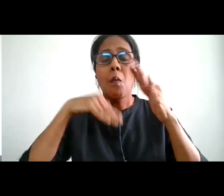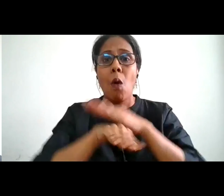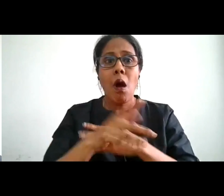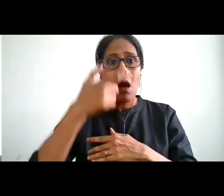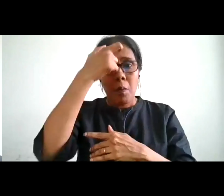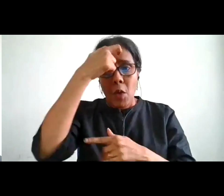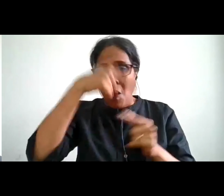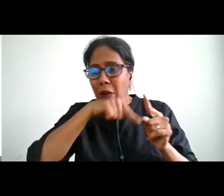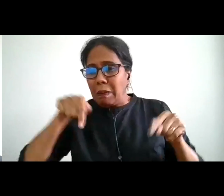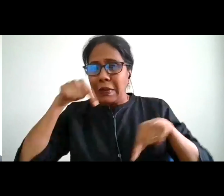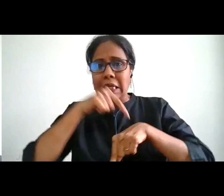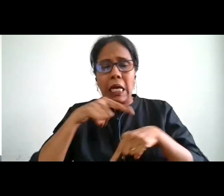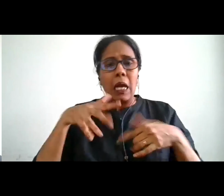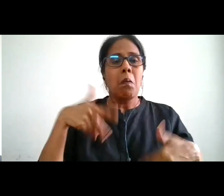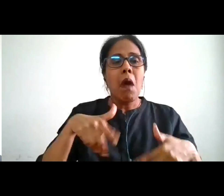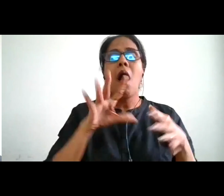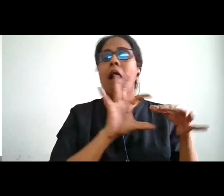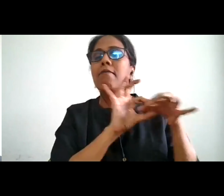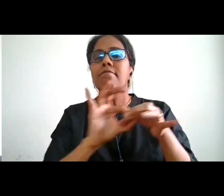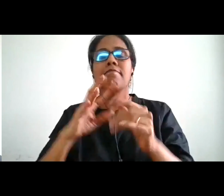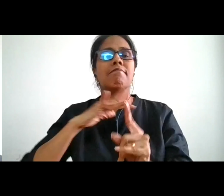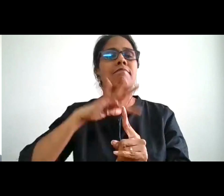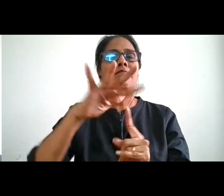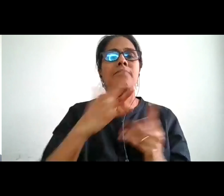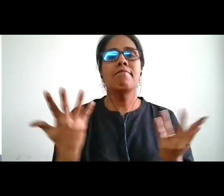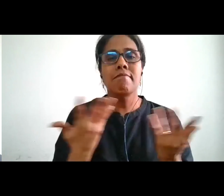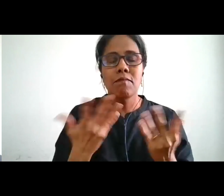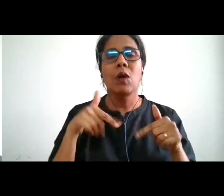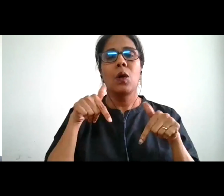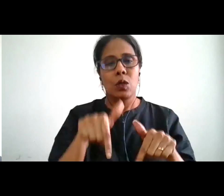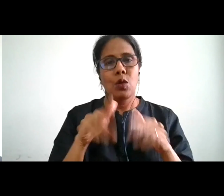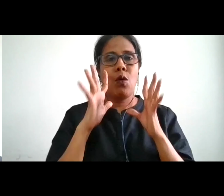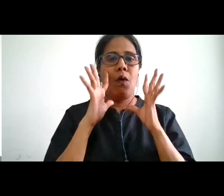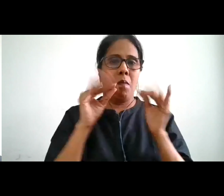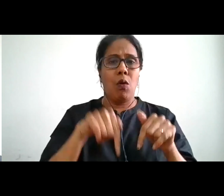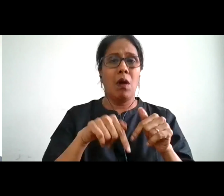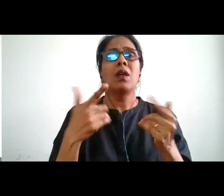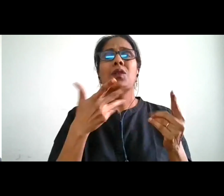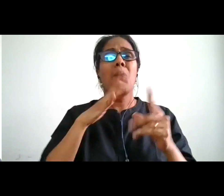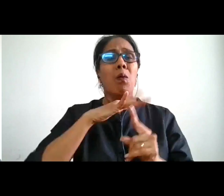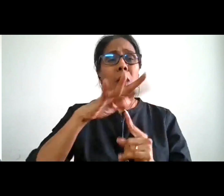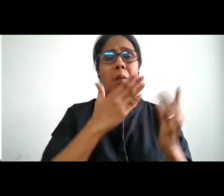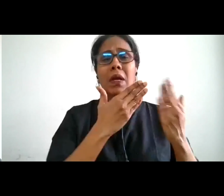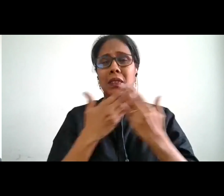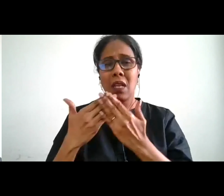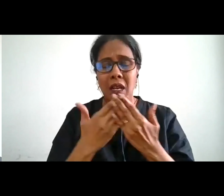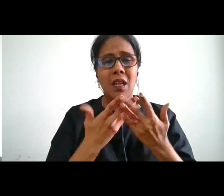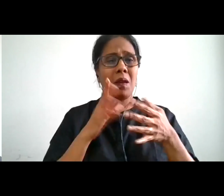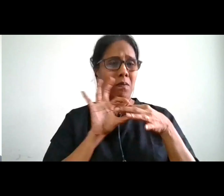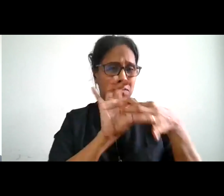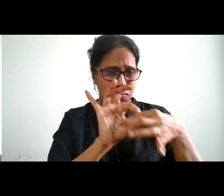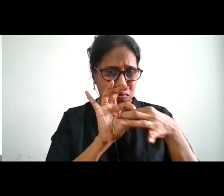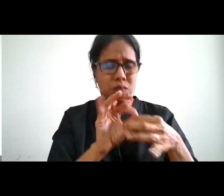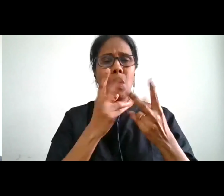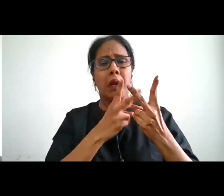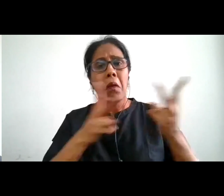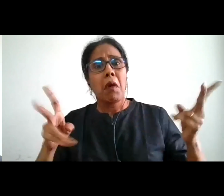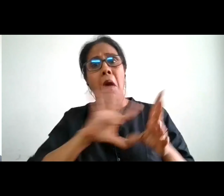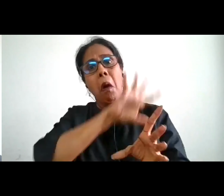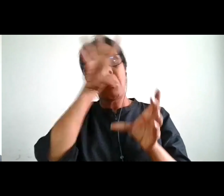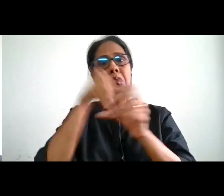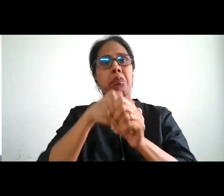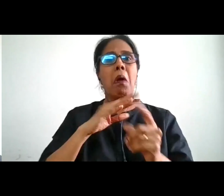fact that Wi-Fi has shaped the way we work, the way we play, the way we study, and the way we interact with each other. And in the pandemic,